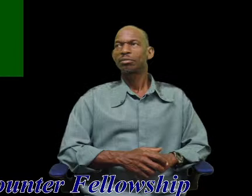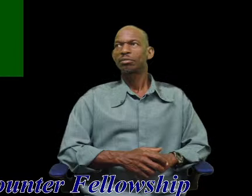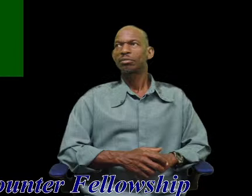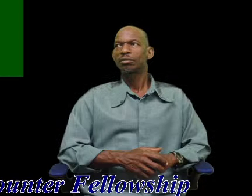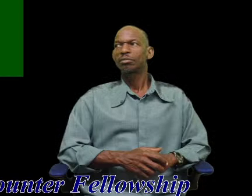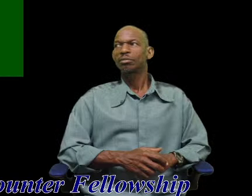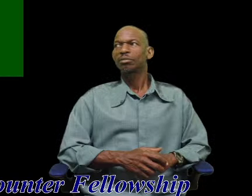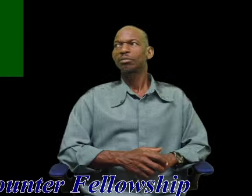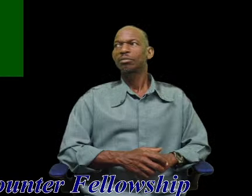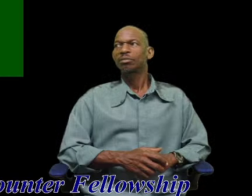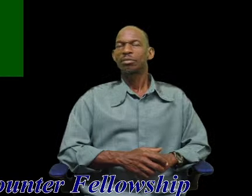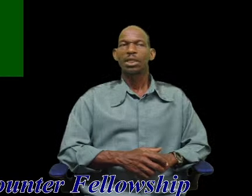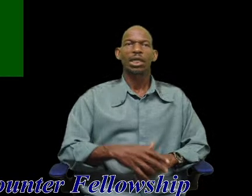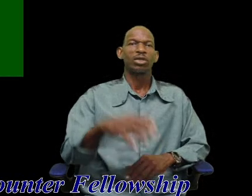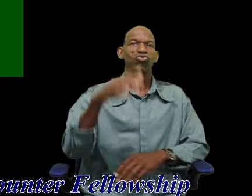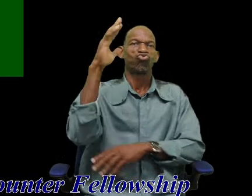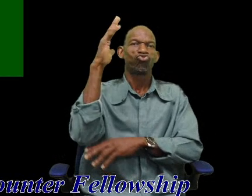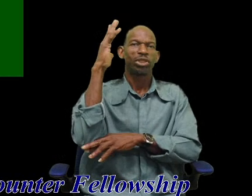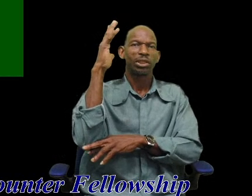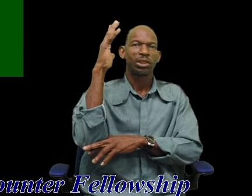A tree.